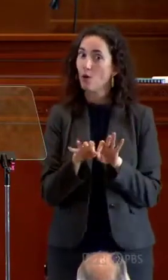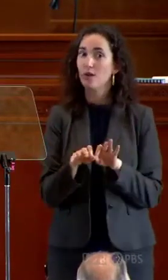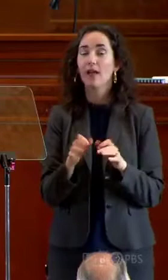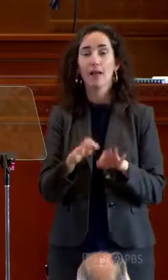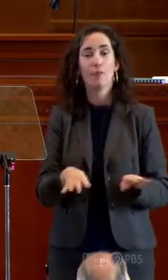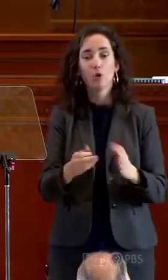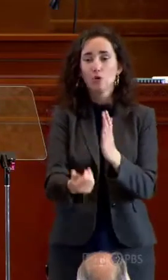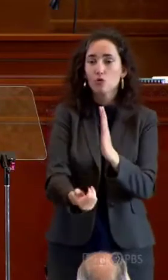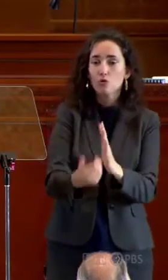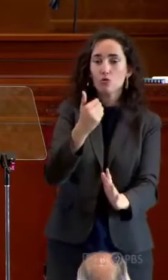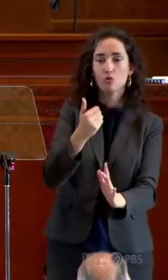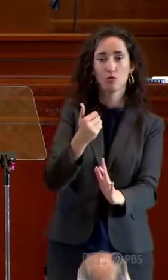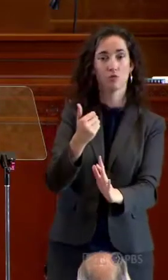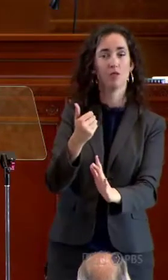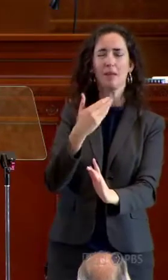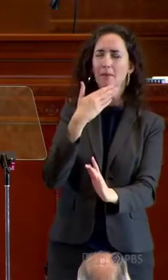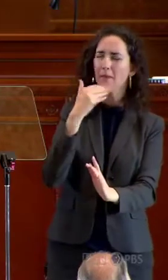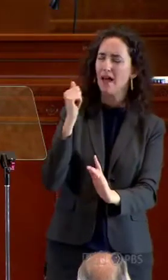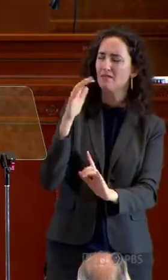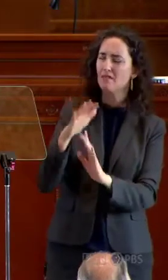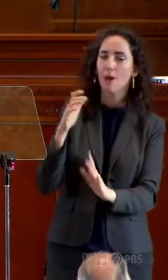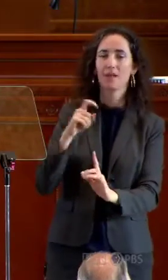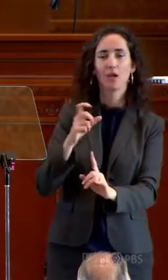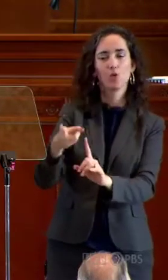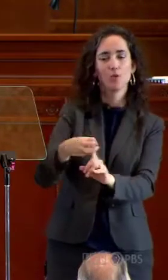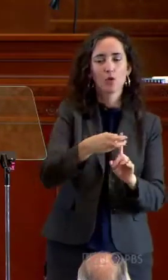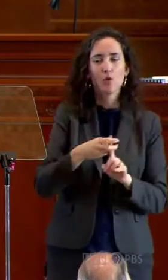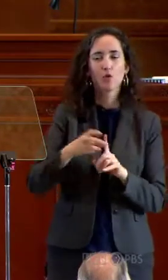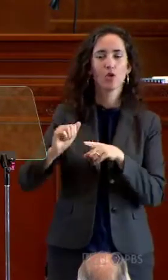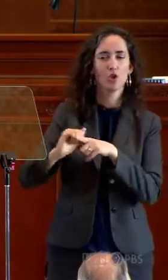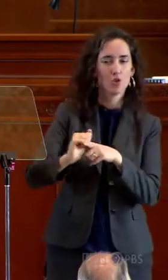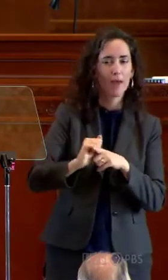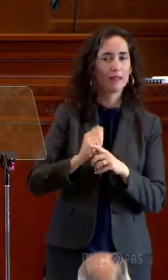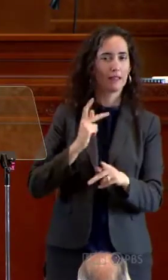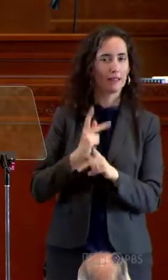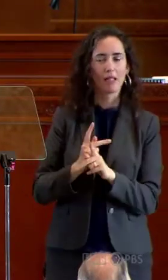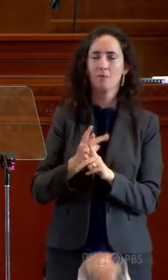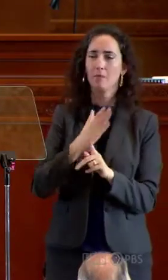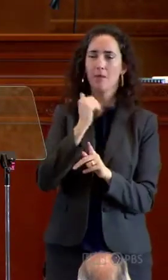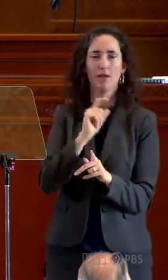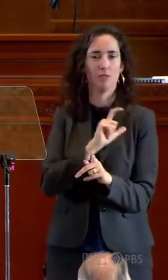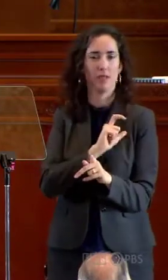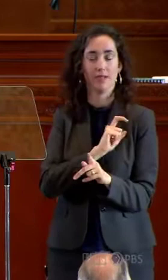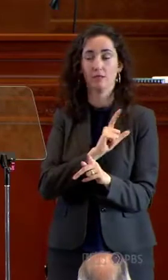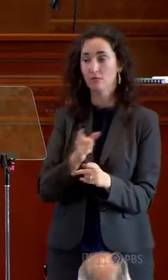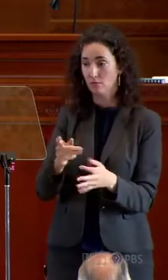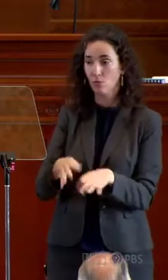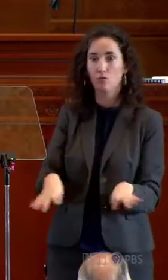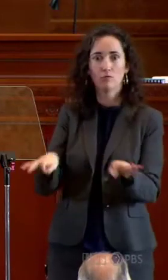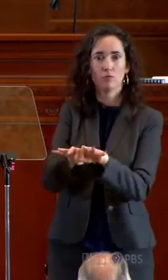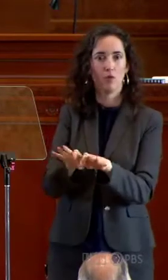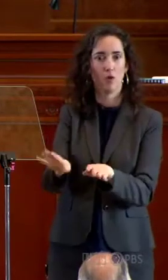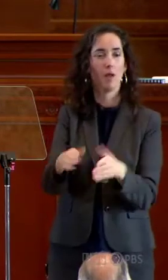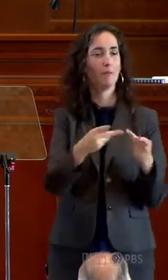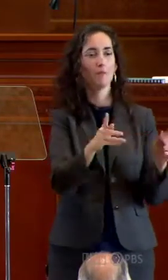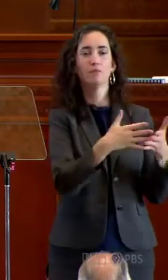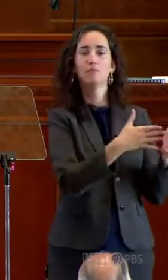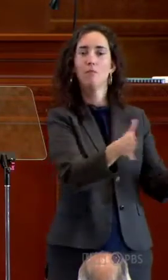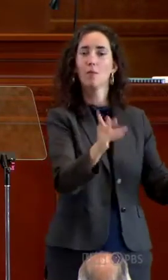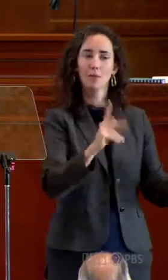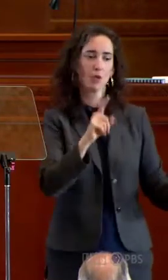recruit, train, and retain the best of the best in law enforcement. They deserve it, and the public